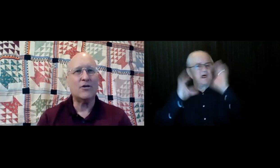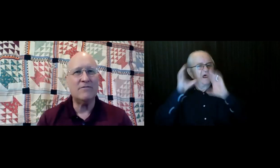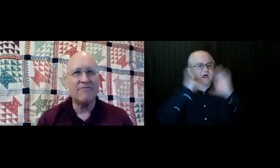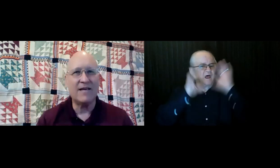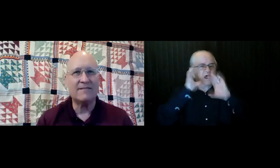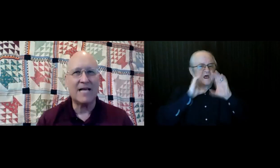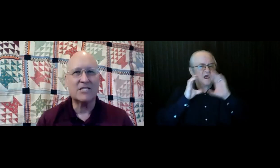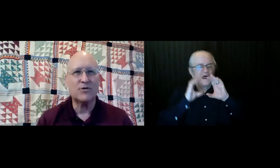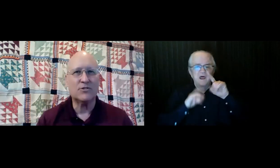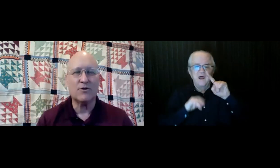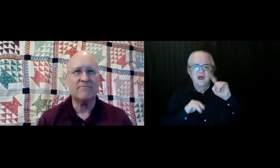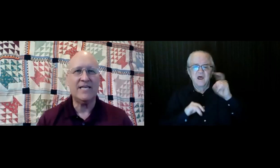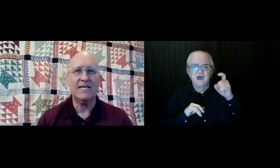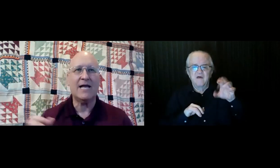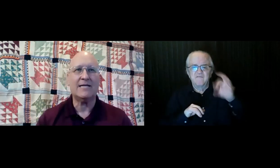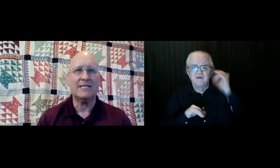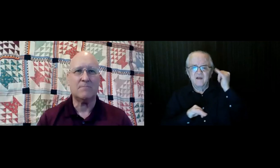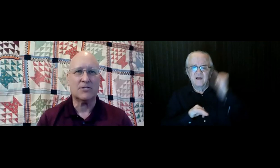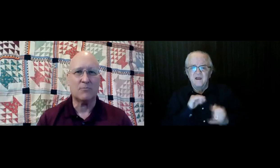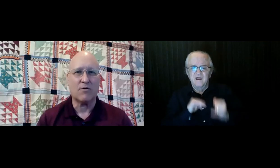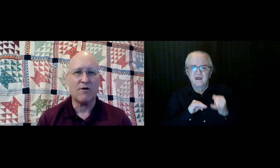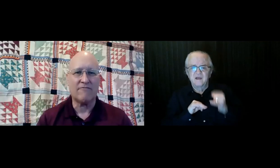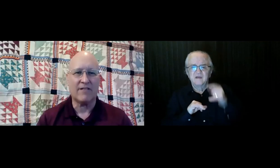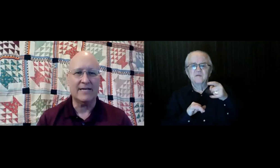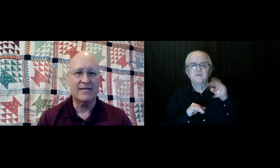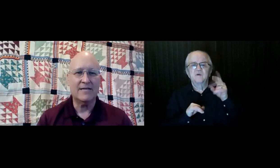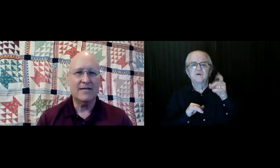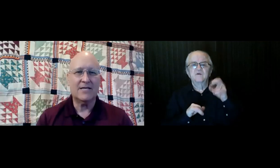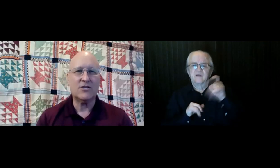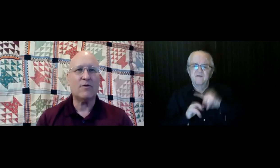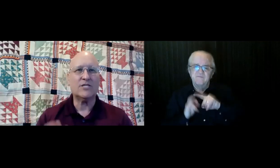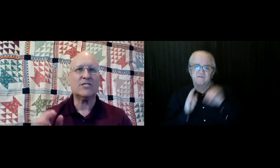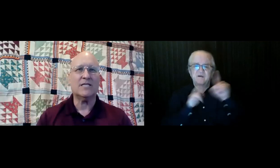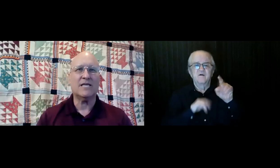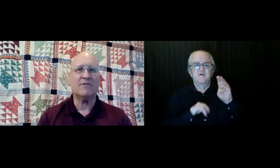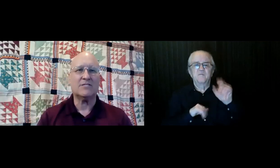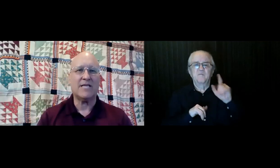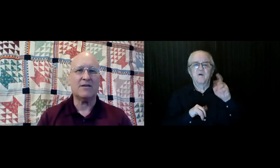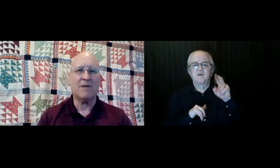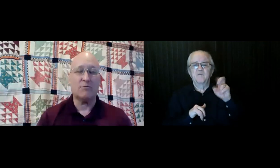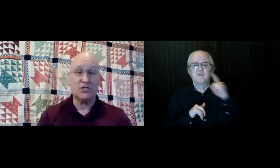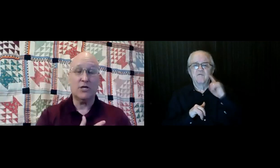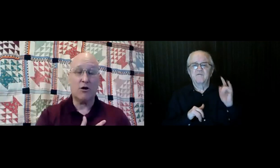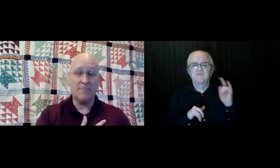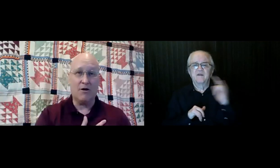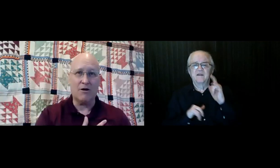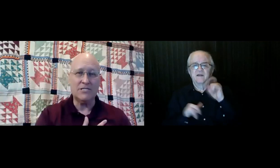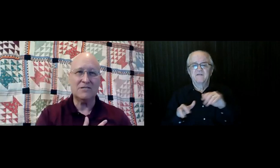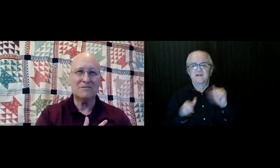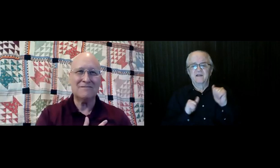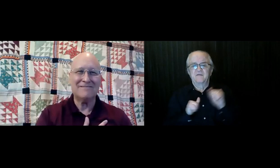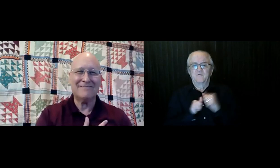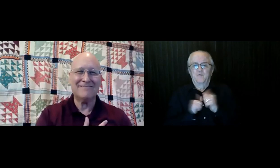And I couldn't find the last producer. And Vicki and I had to get to Baltimore for our flight. And so we were just going to leave without saying goodbye, which hurt my